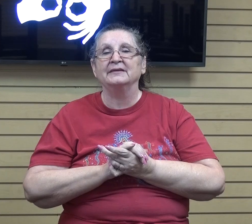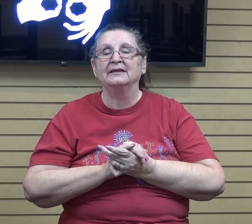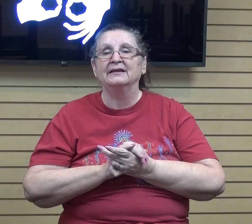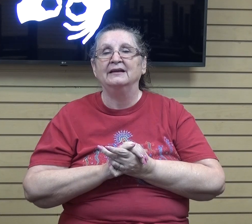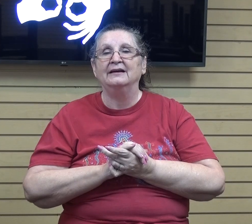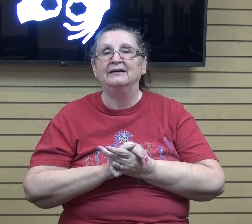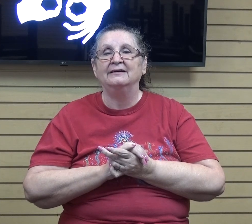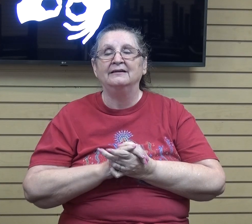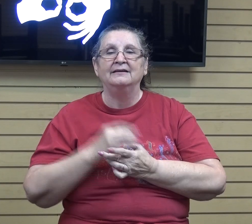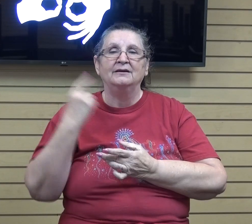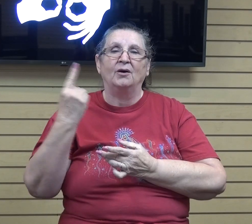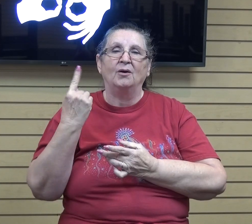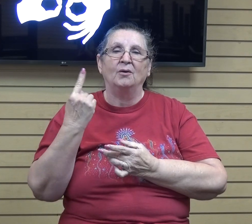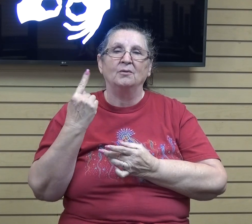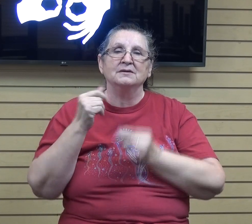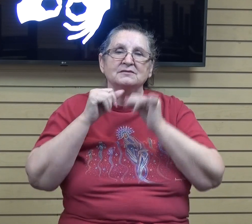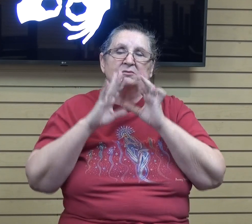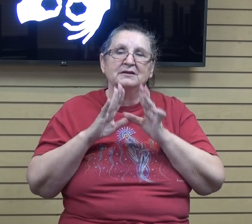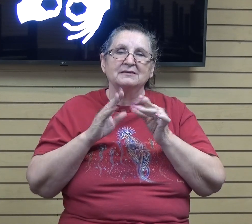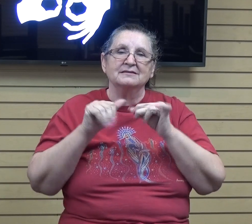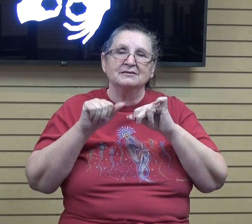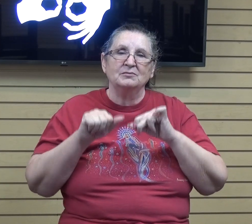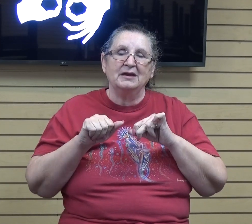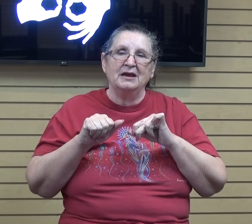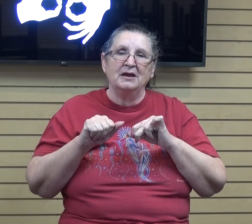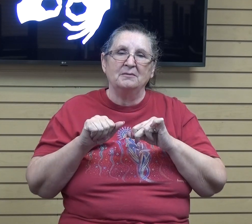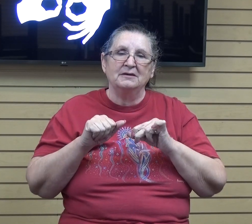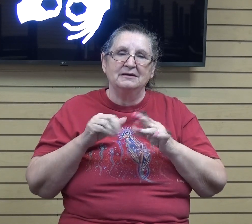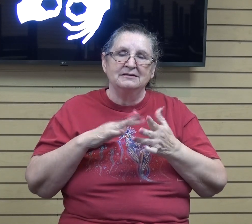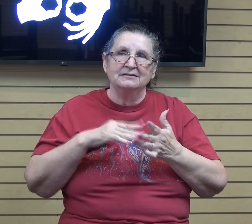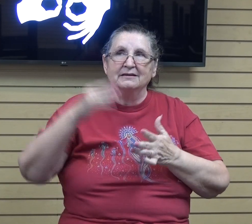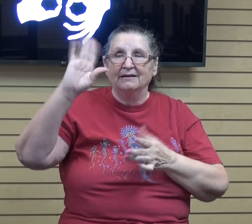As always, guys, it's a blessing being able to go through the Word with you, talk about